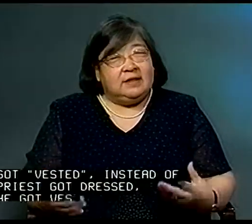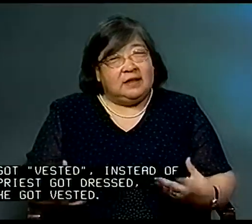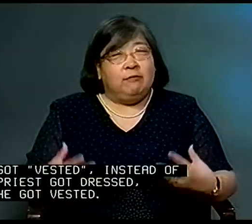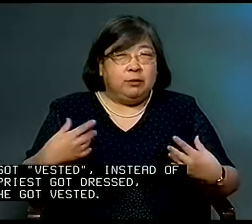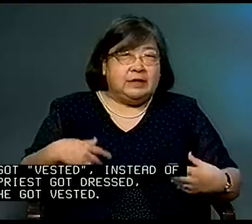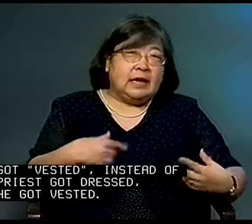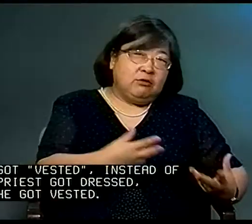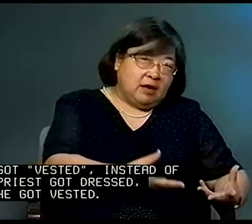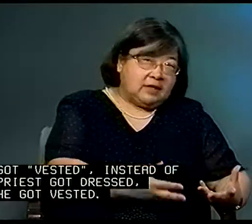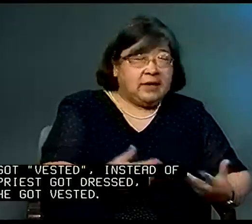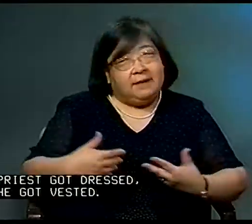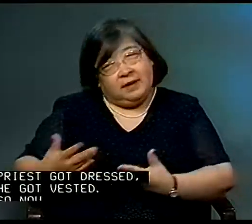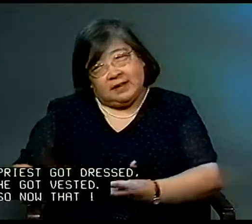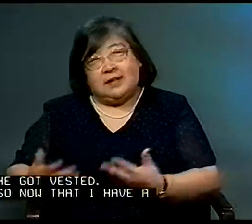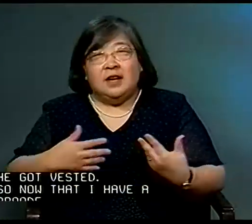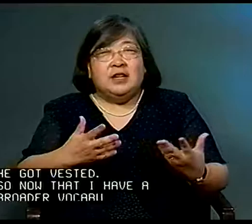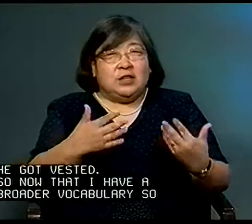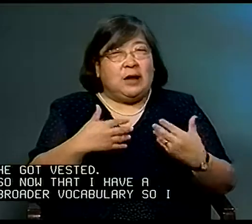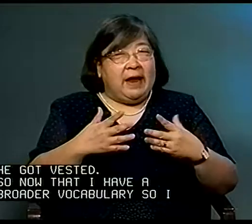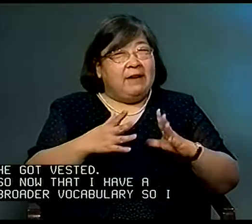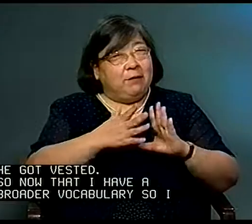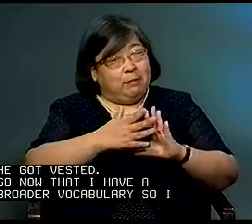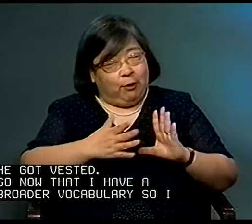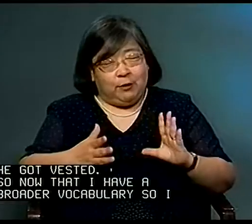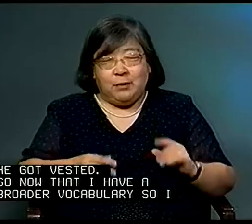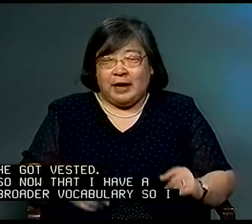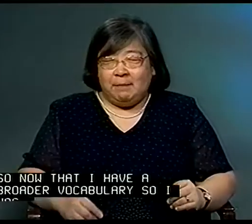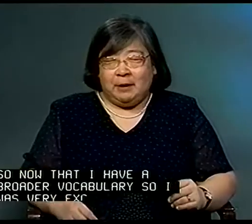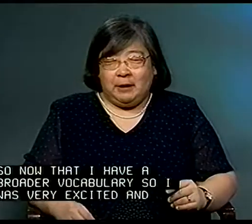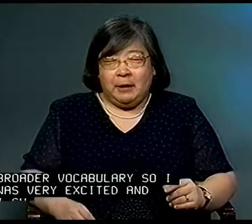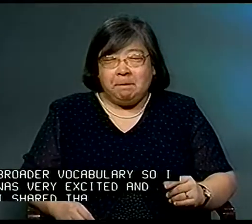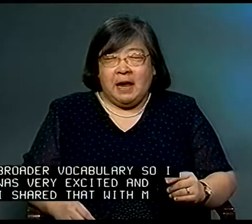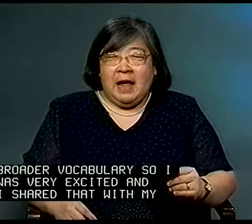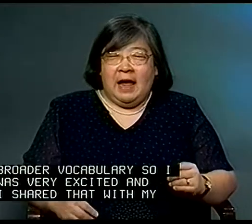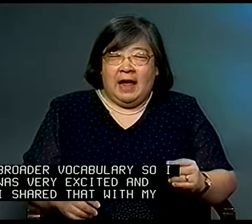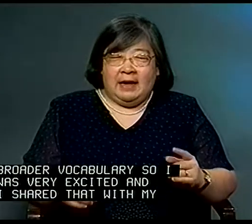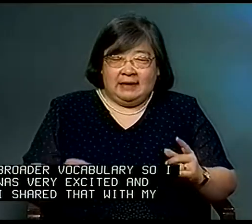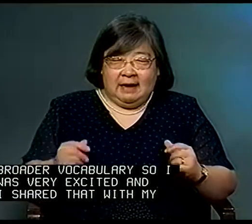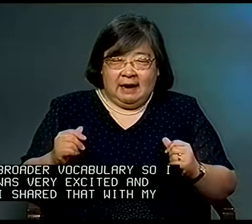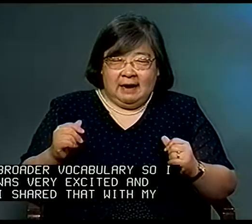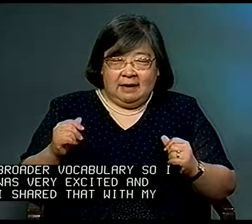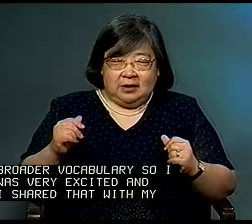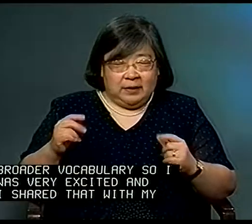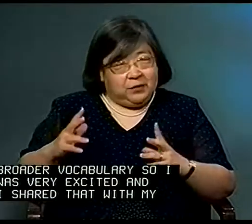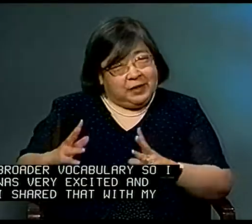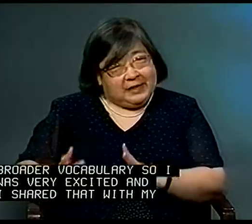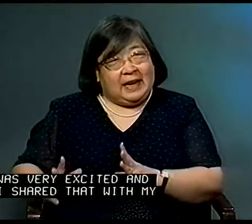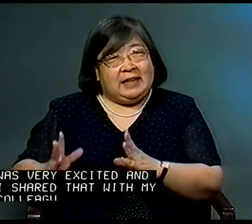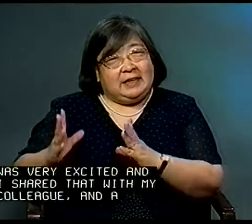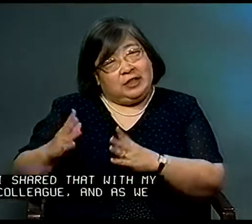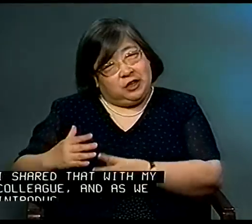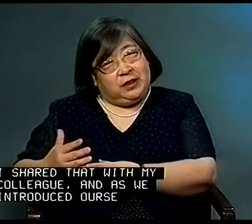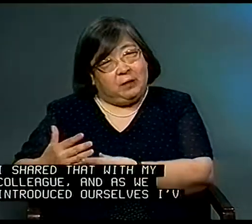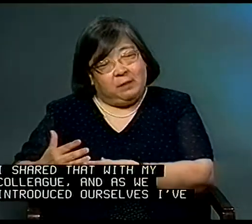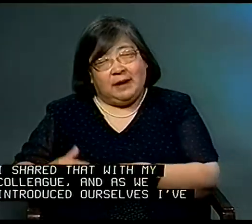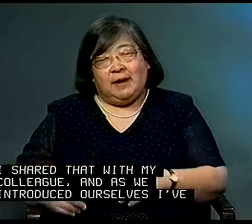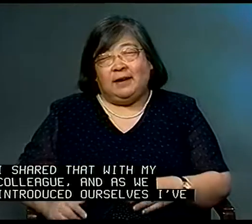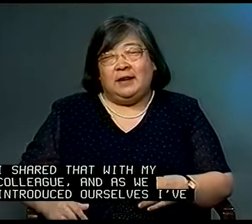instead of priests got dressed, they get vested. So now I have a broader vocabulary. And so I was very excited, and I shared that with my colleague.